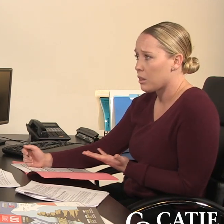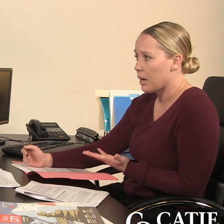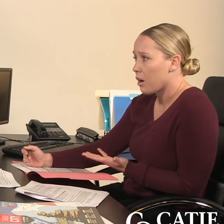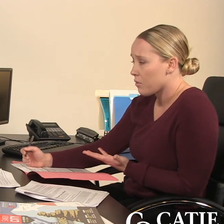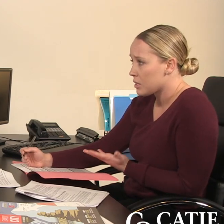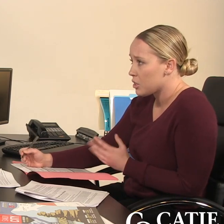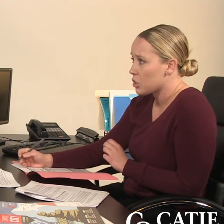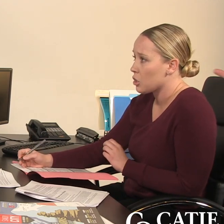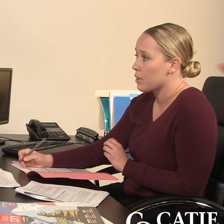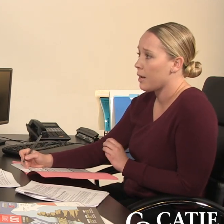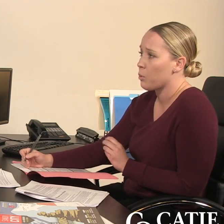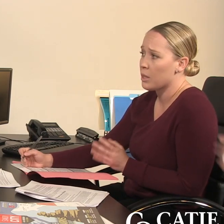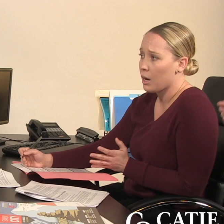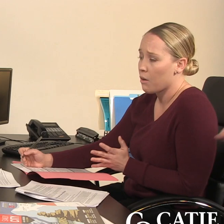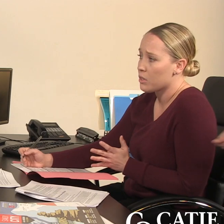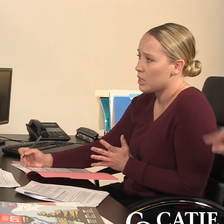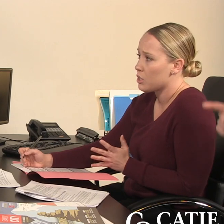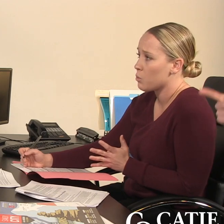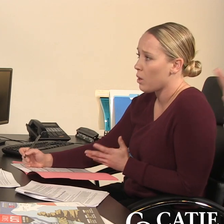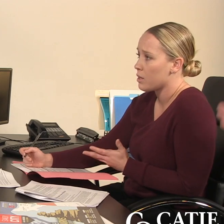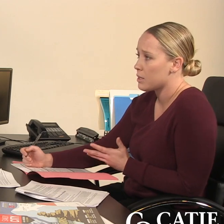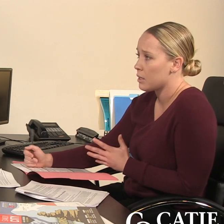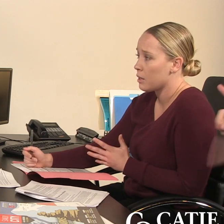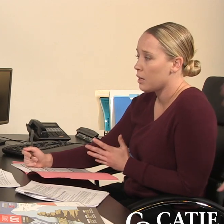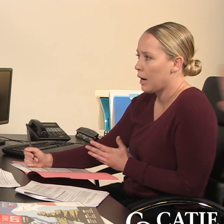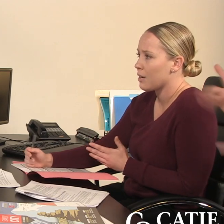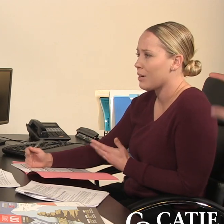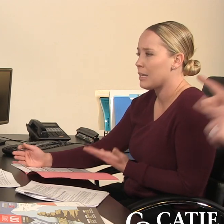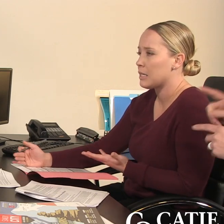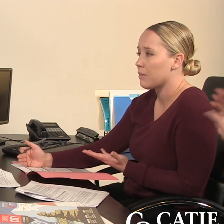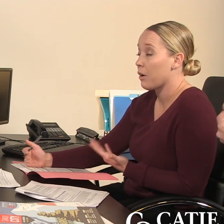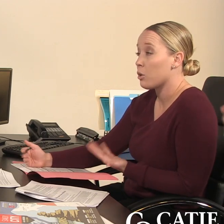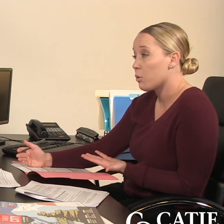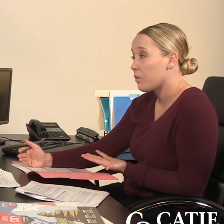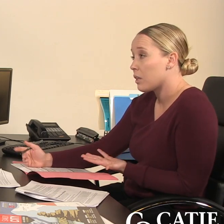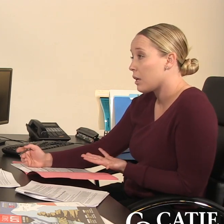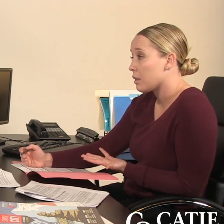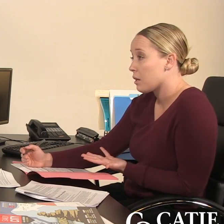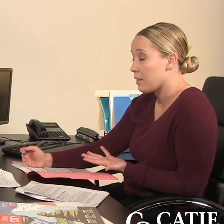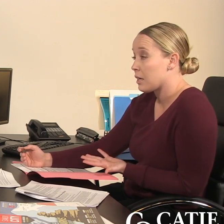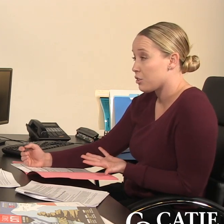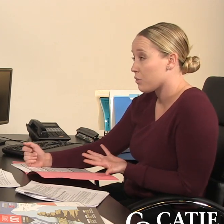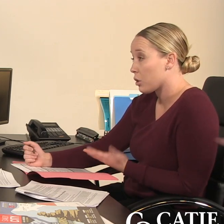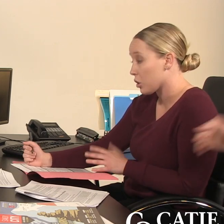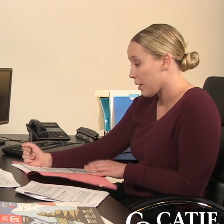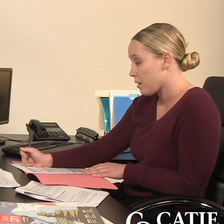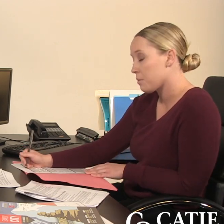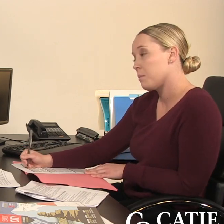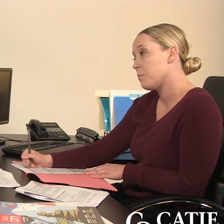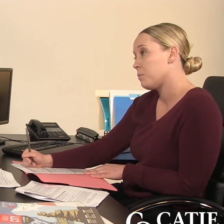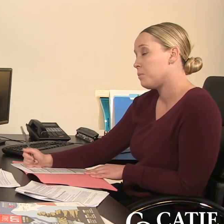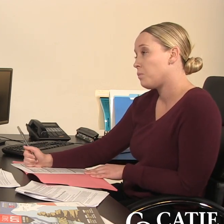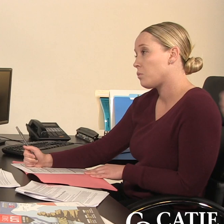that conversation looked like, when that conversation was, and kind of an idea of how you were feeling and the nature of what it looked like?